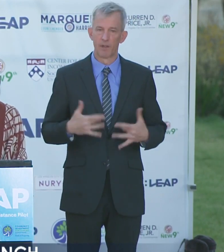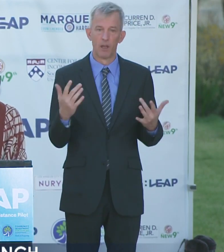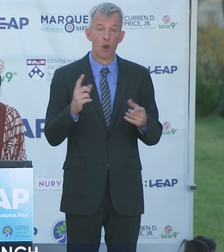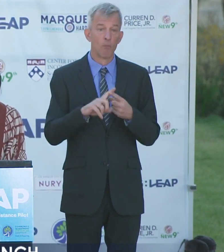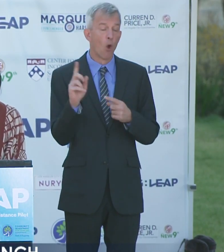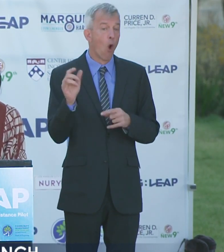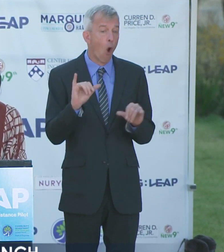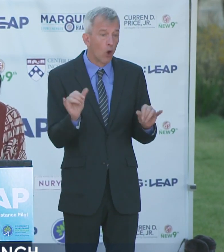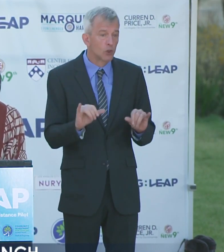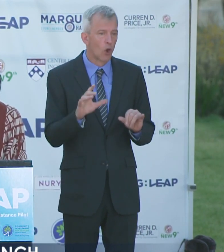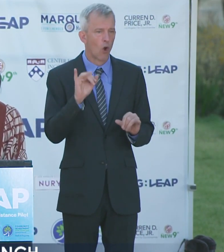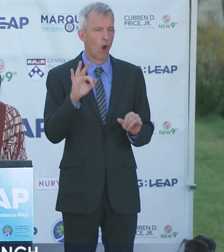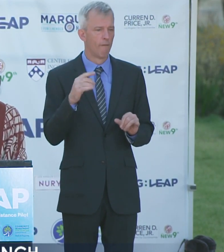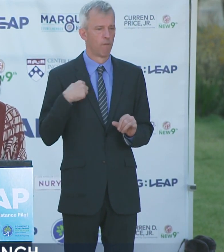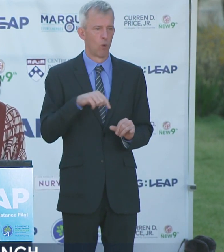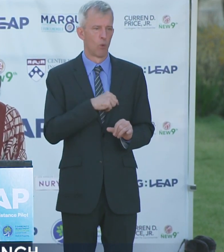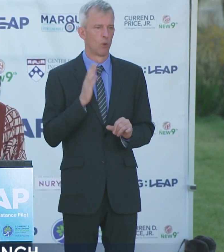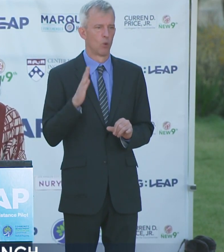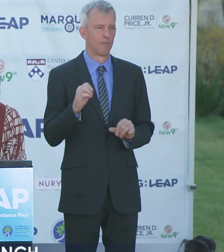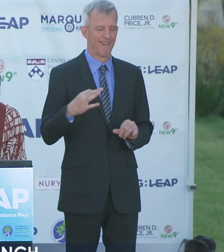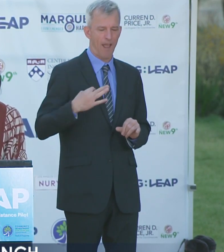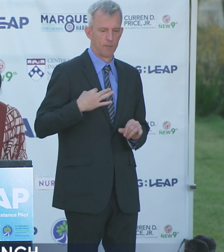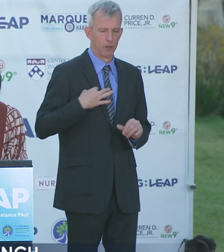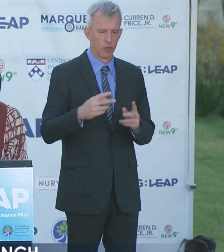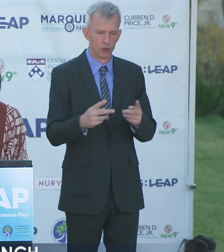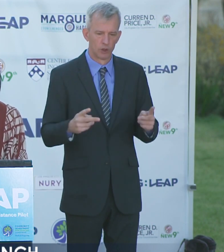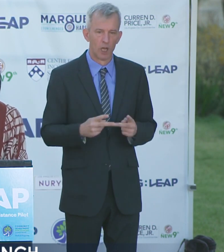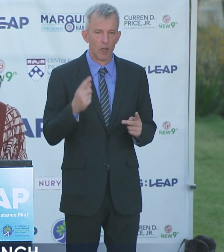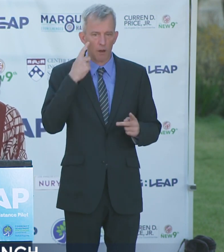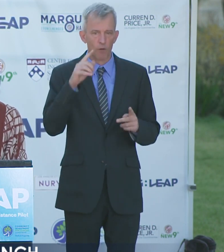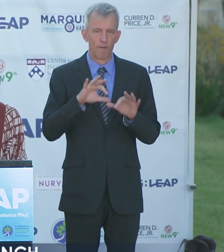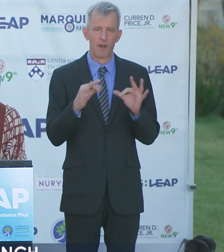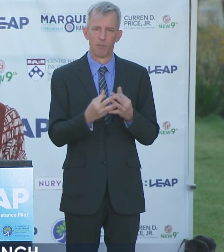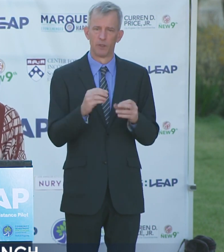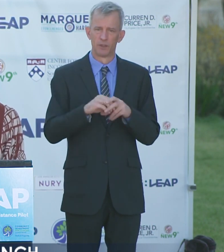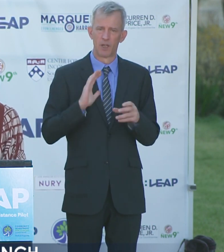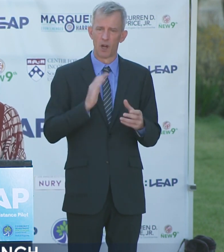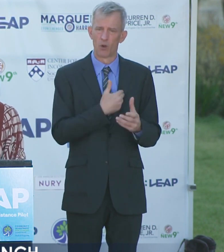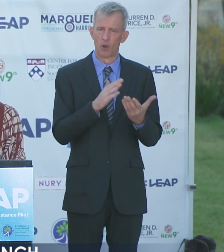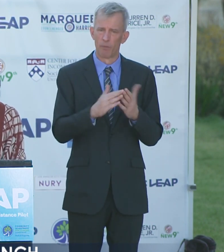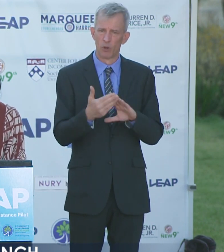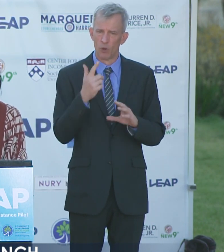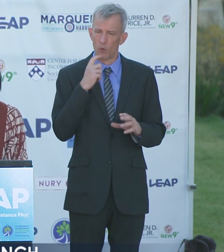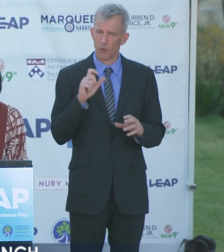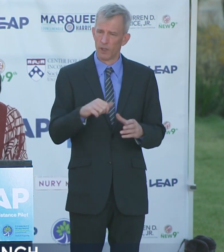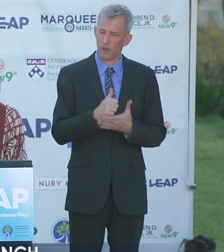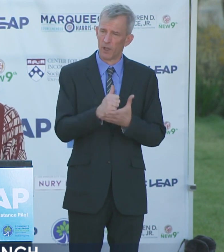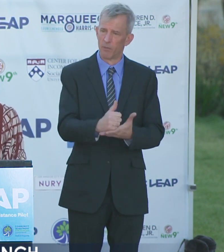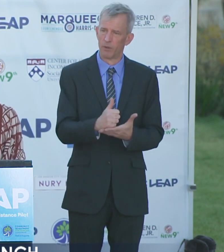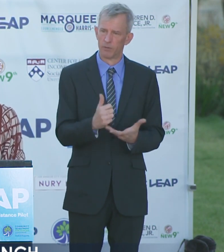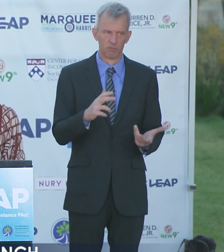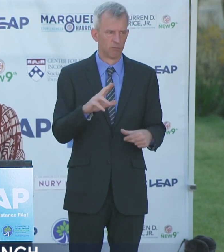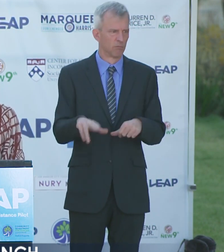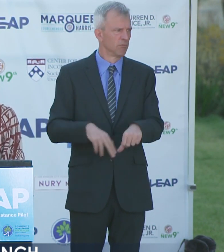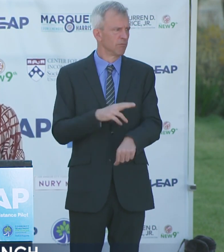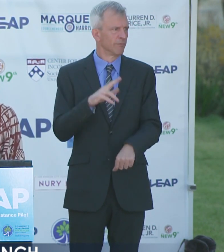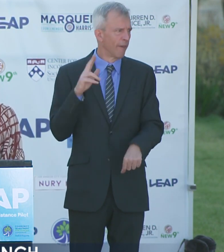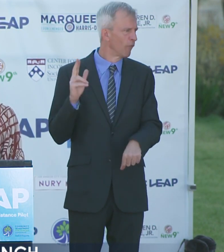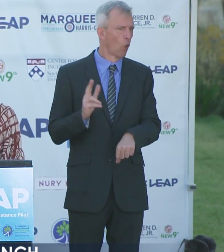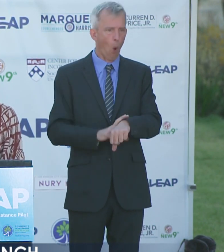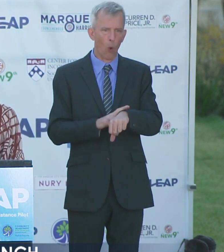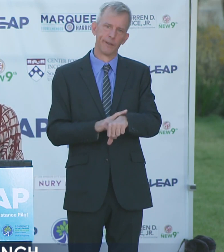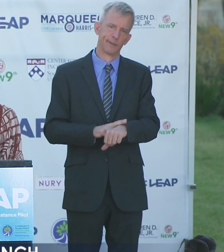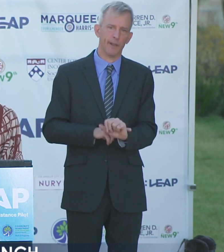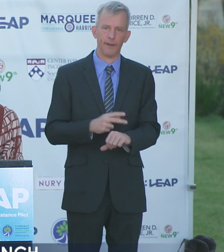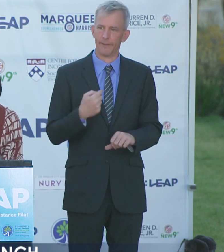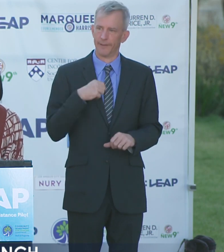as an application site for families in our community who need a helping hand. Of course, my answer was a resounding